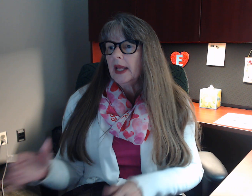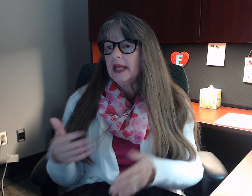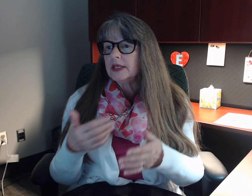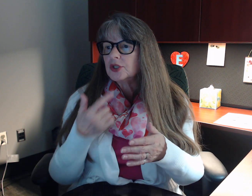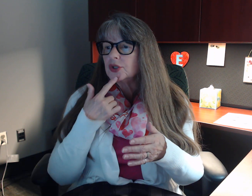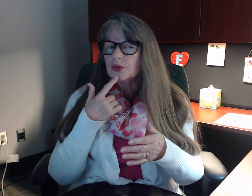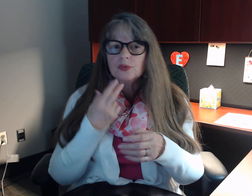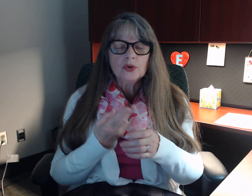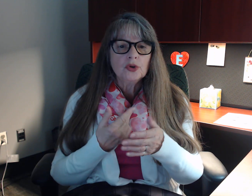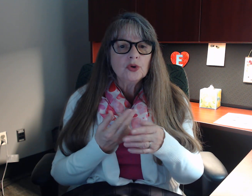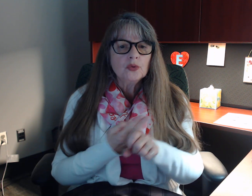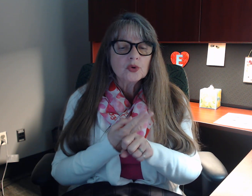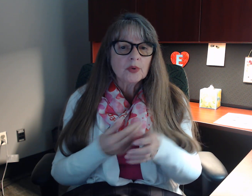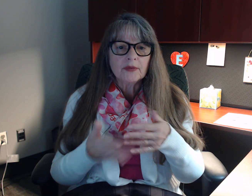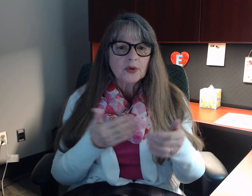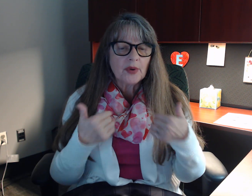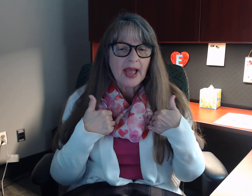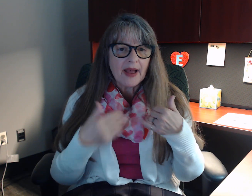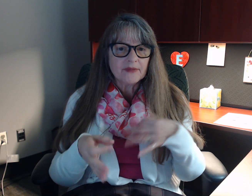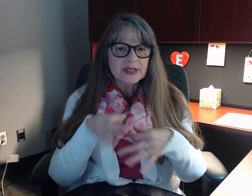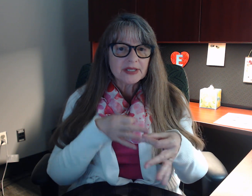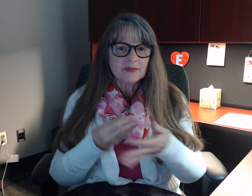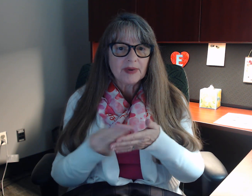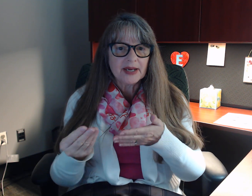And to use whatever you have instead of buying